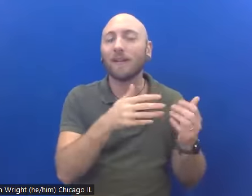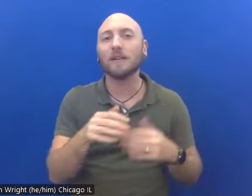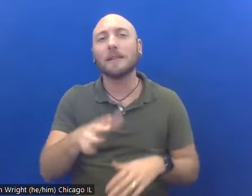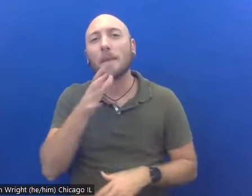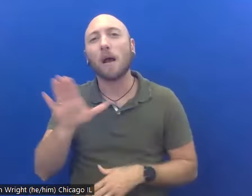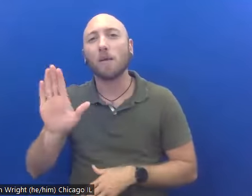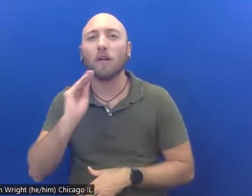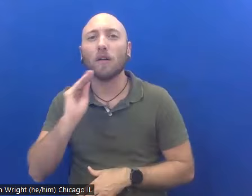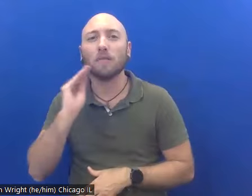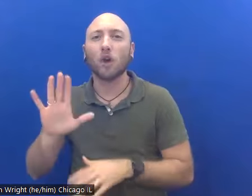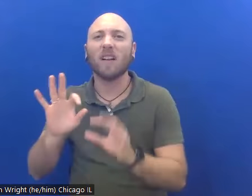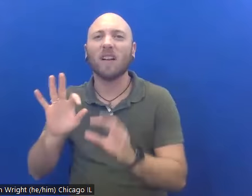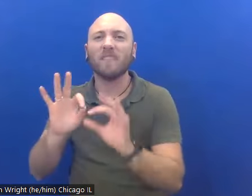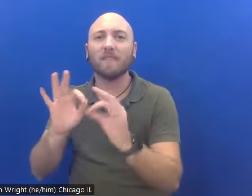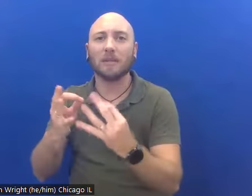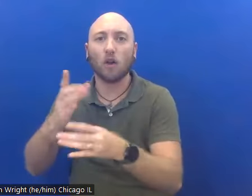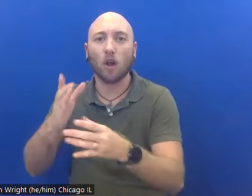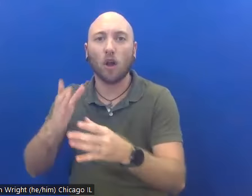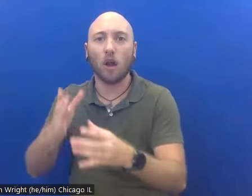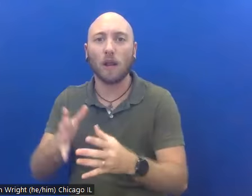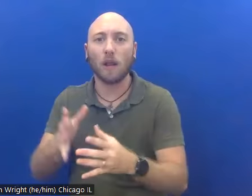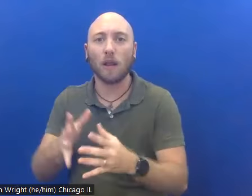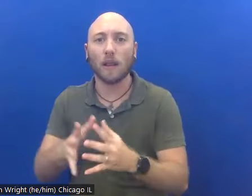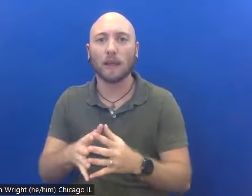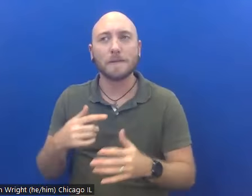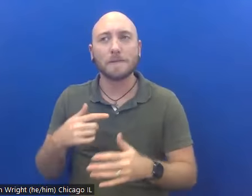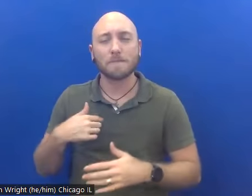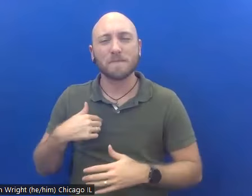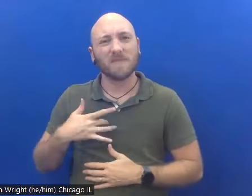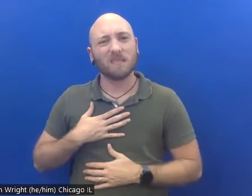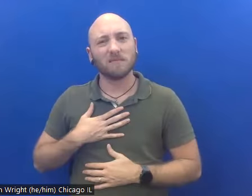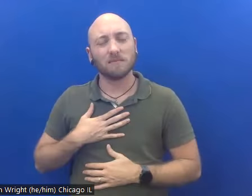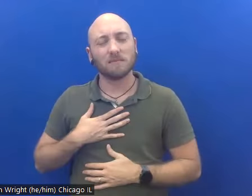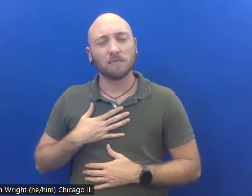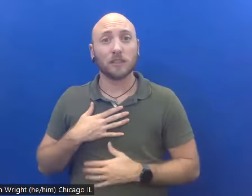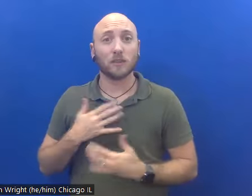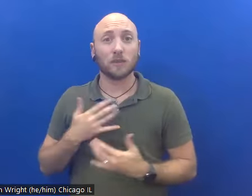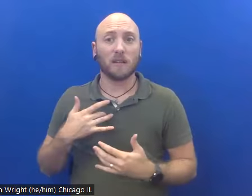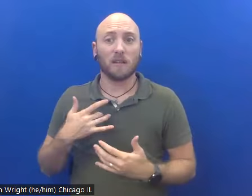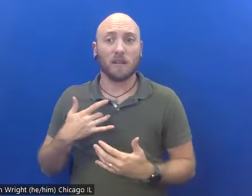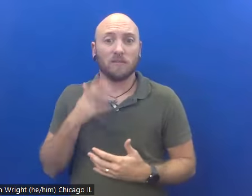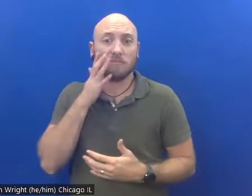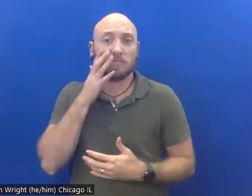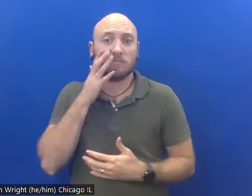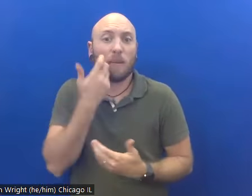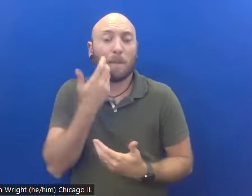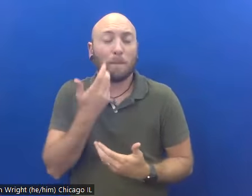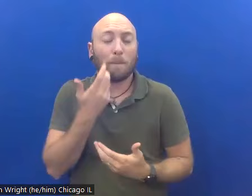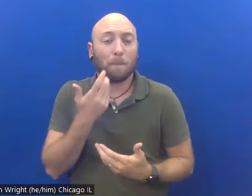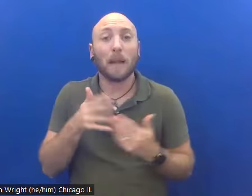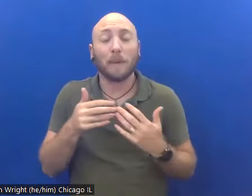like, well, there's a little bit of shame attached to that. But at the time, it's like, well, what are you gonna do, right? But I'd wake up in the morning,